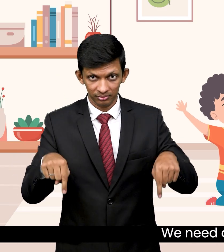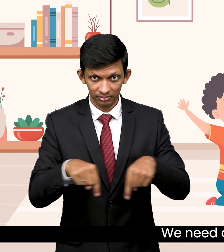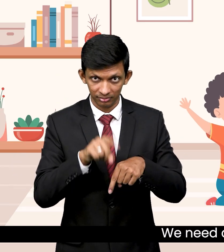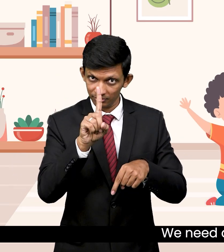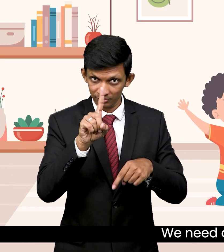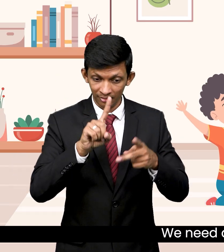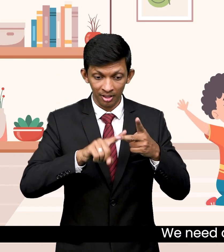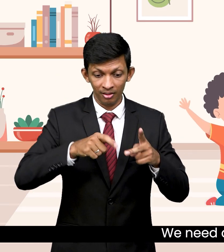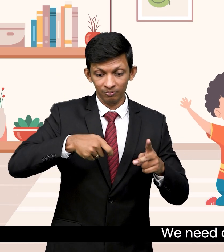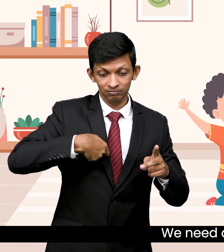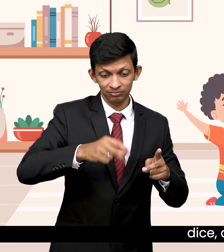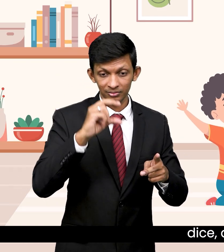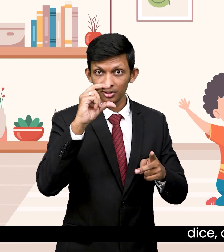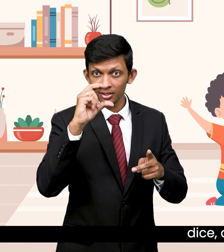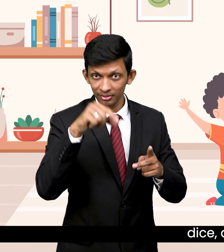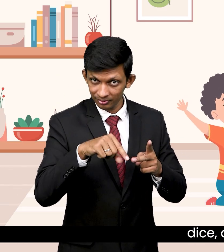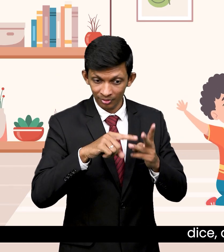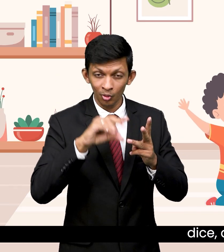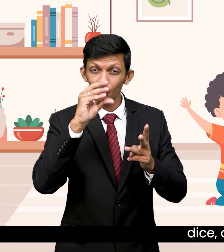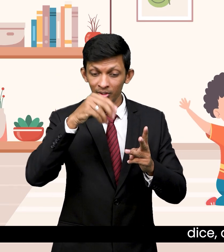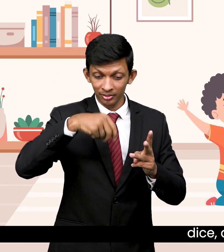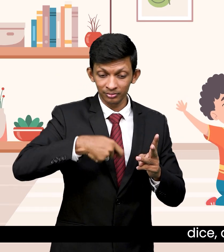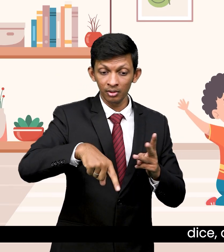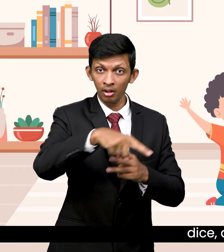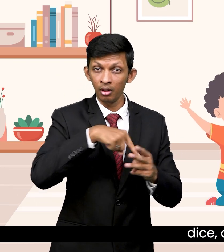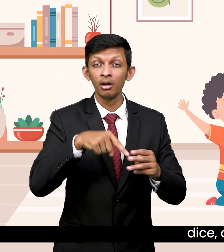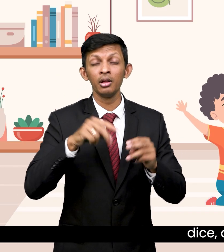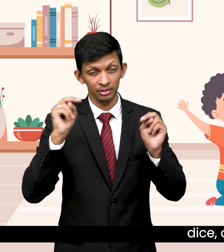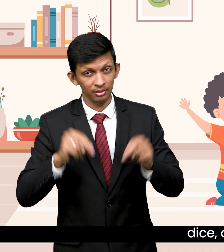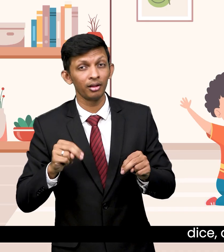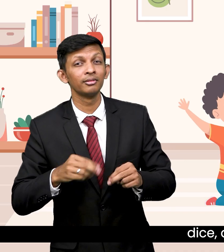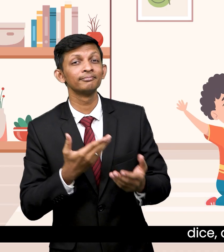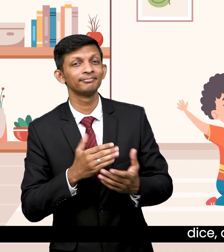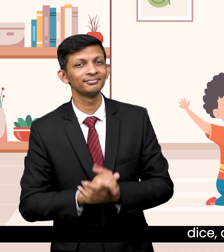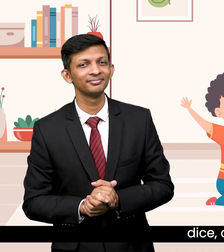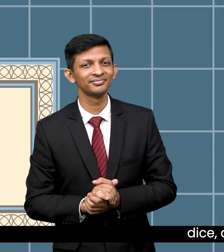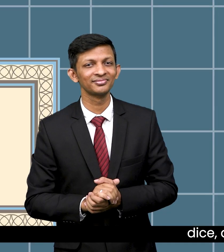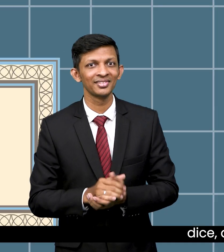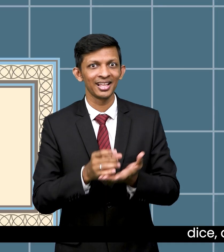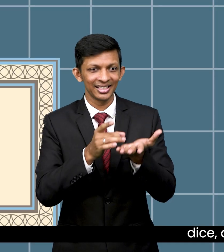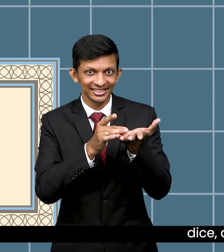We need a Ludo board, dice and coins.